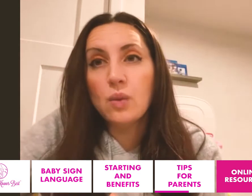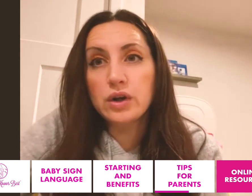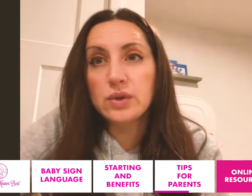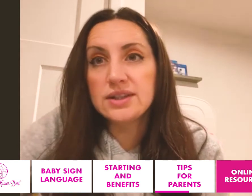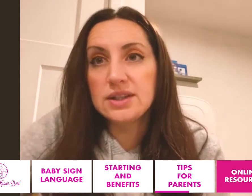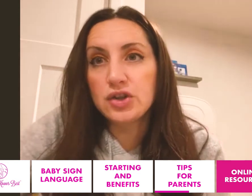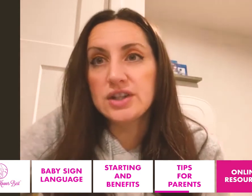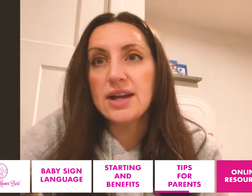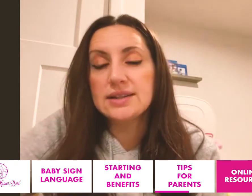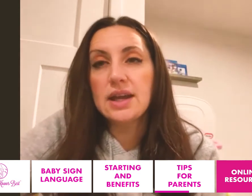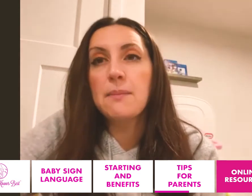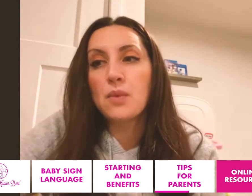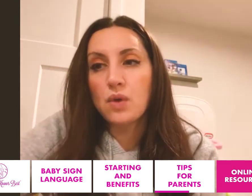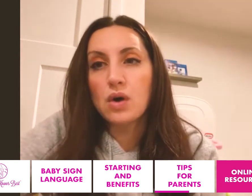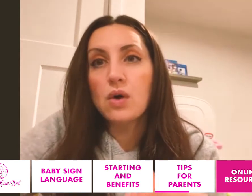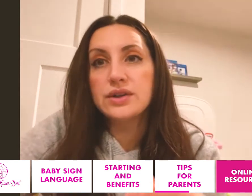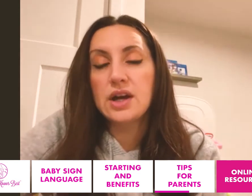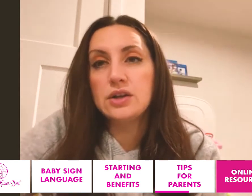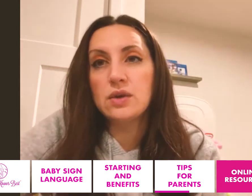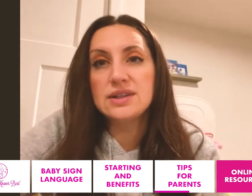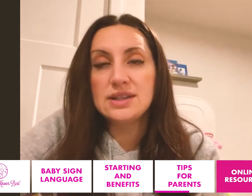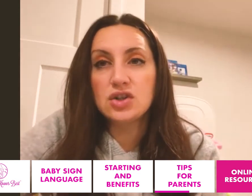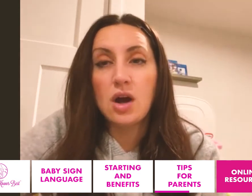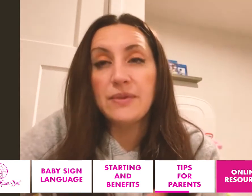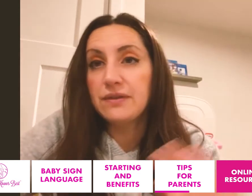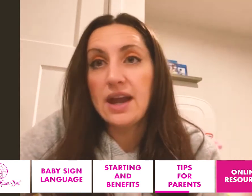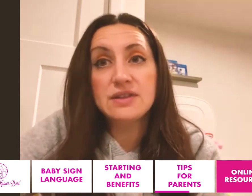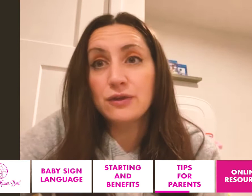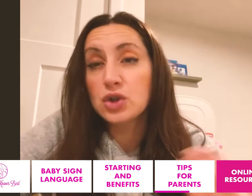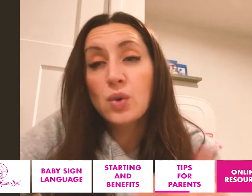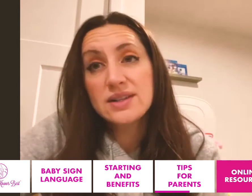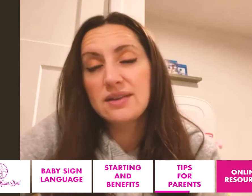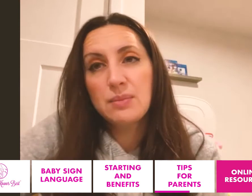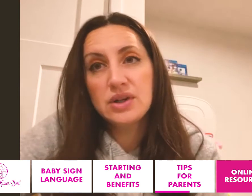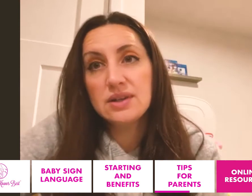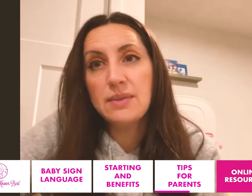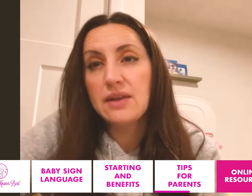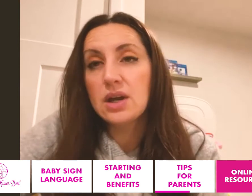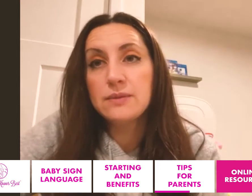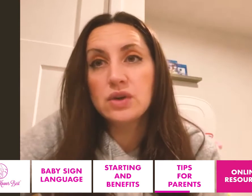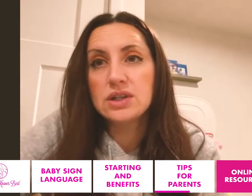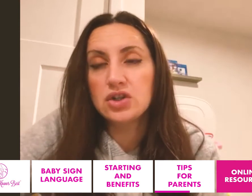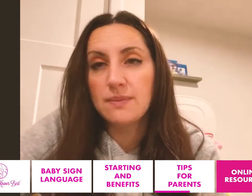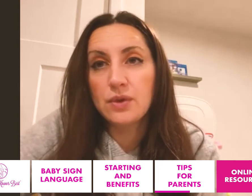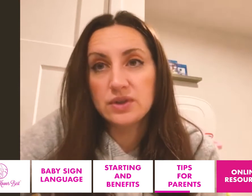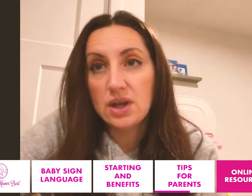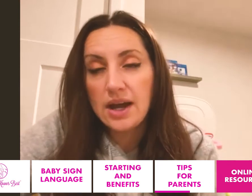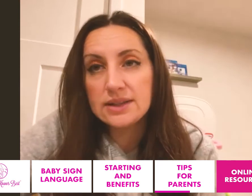you can teach signs like more, all done. You can teach, if they have different toys that they put into the bathtub, you can teach them those signs. So